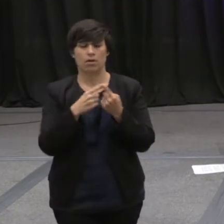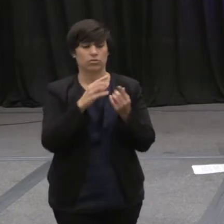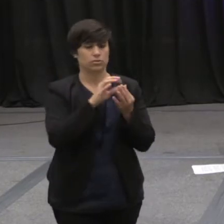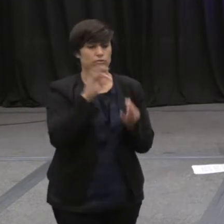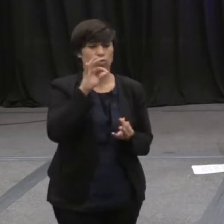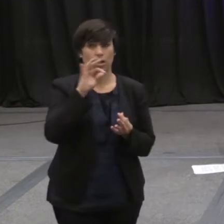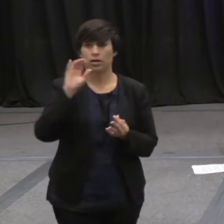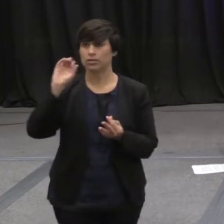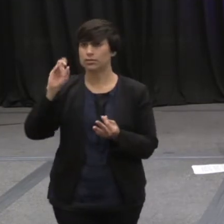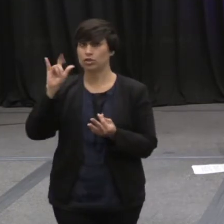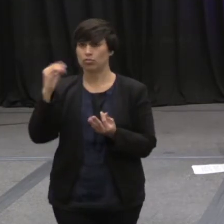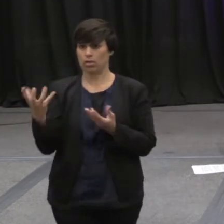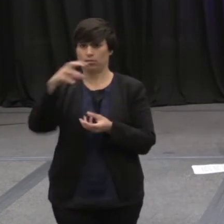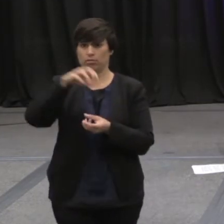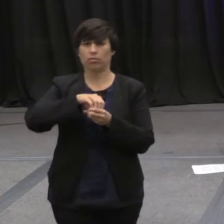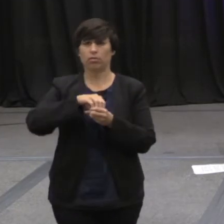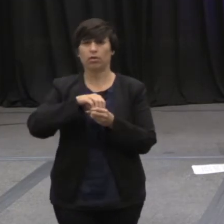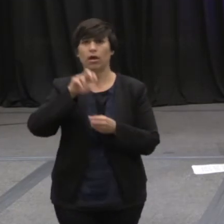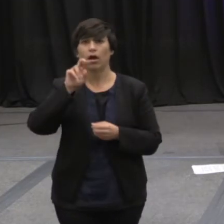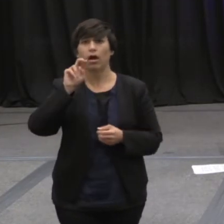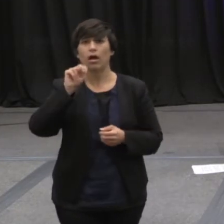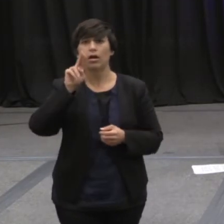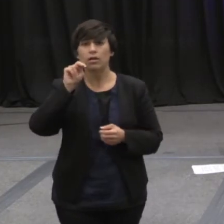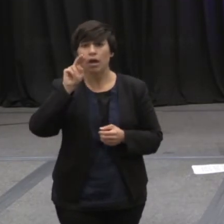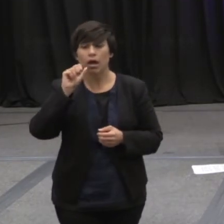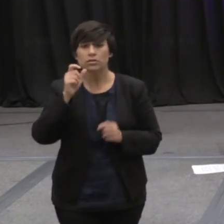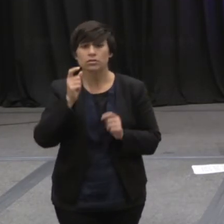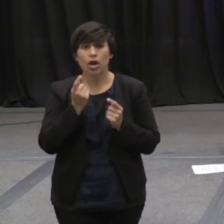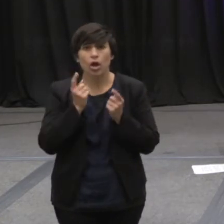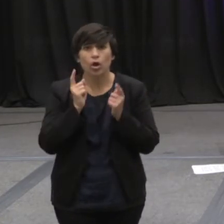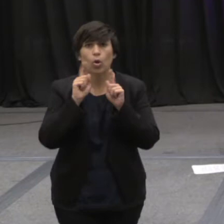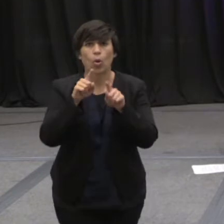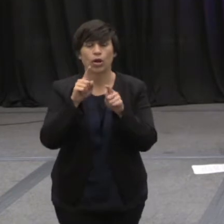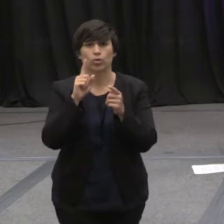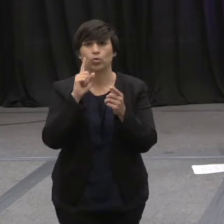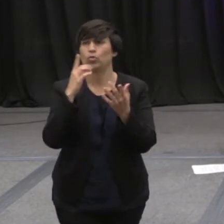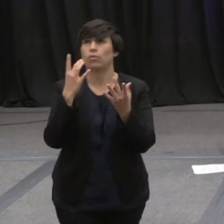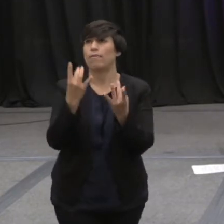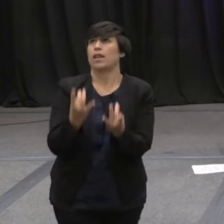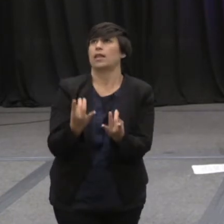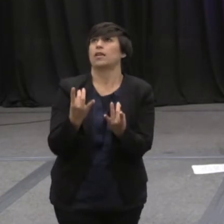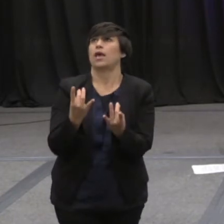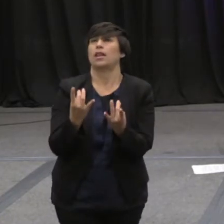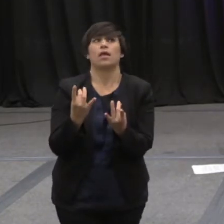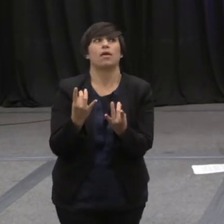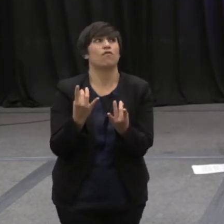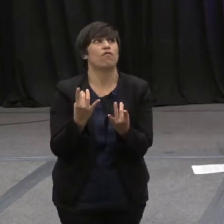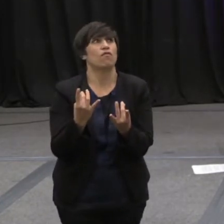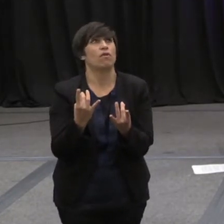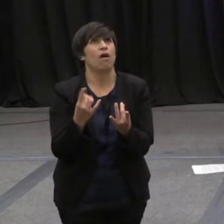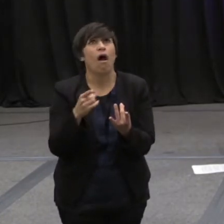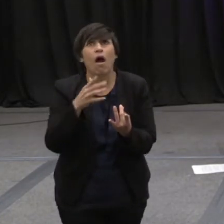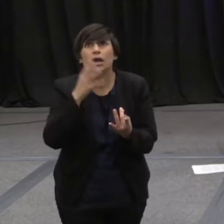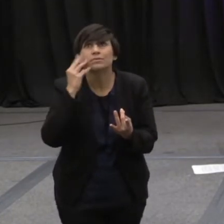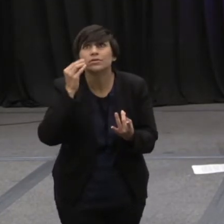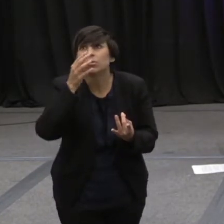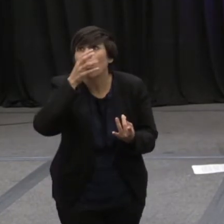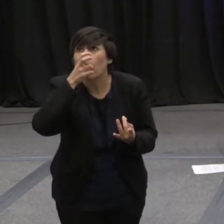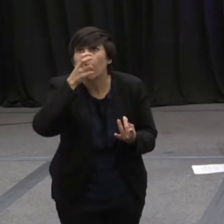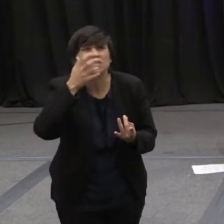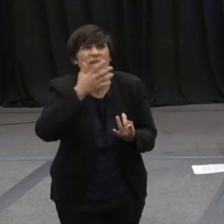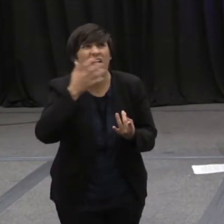the nuns are going into meditative space and having orgasms and getting very confused. And the